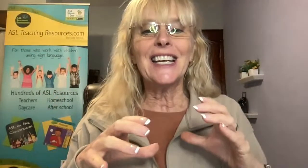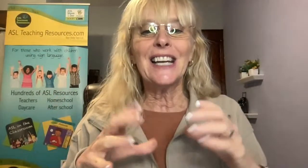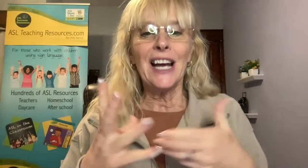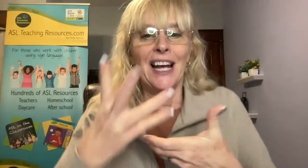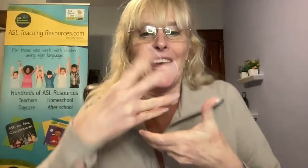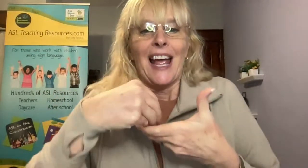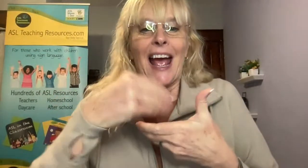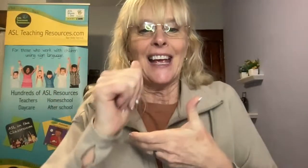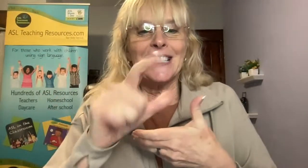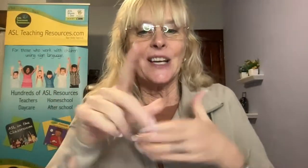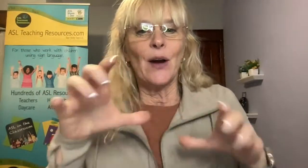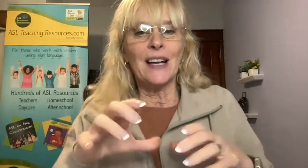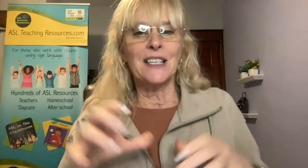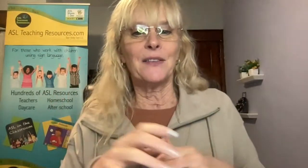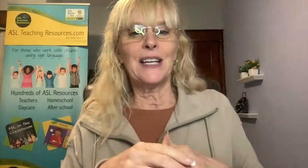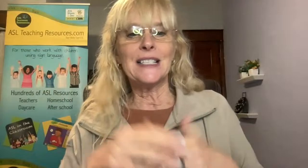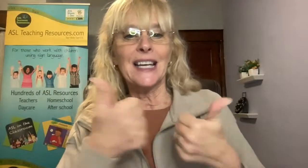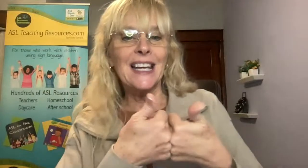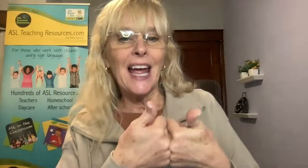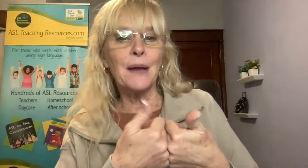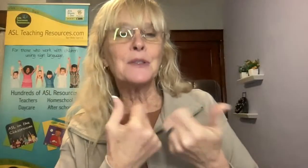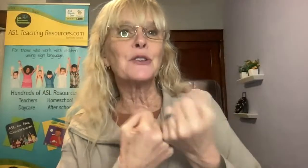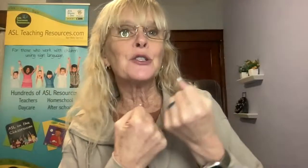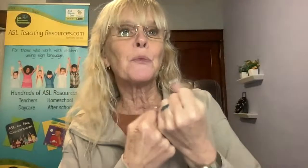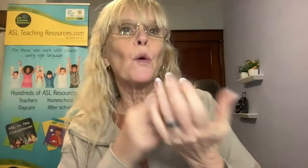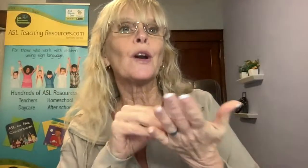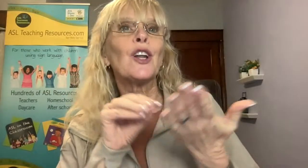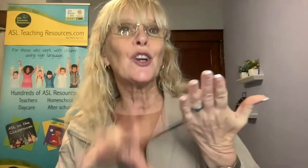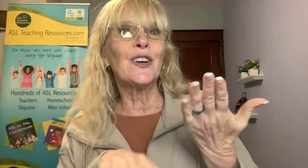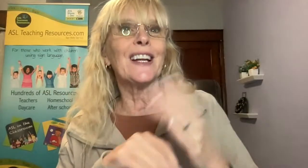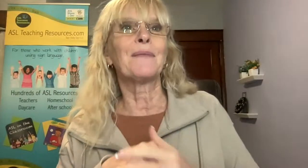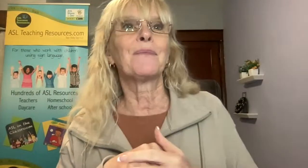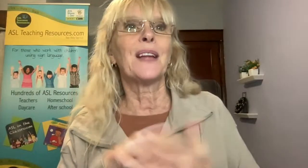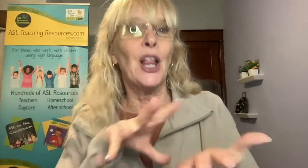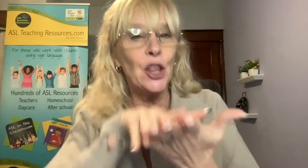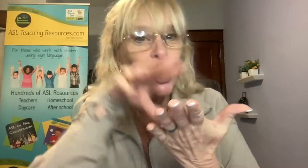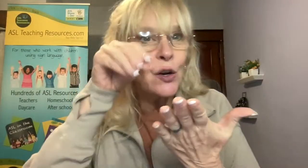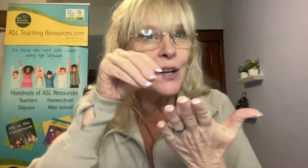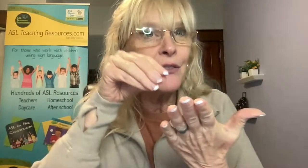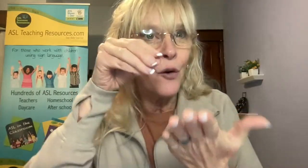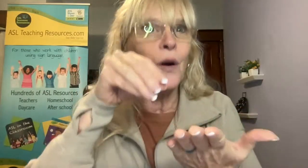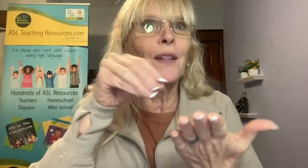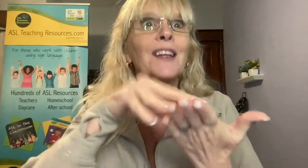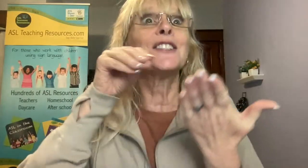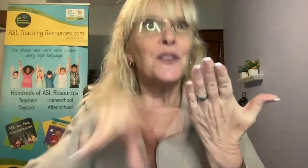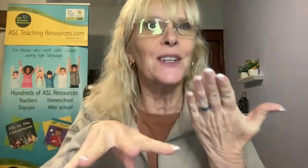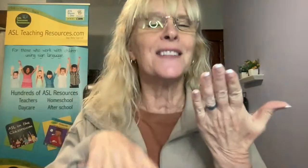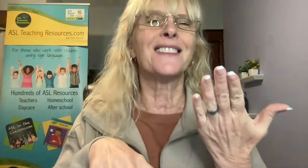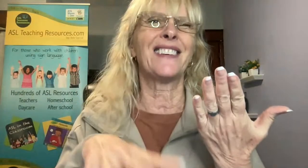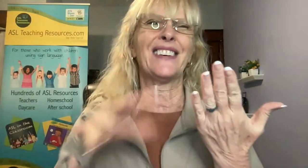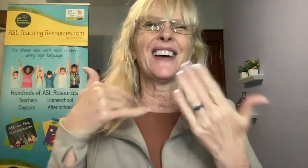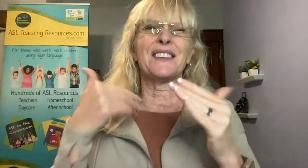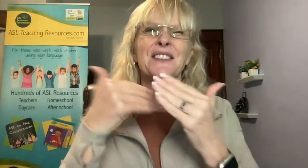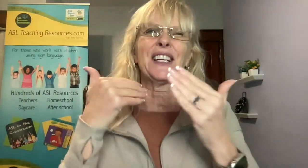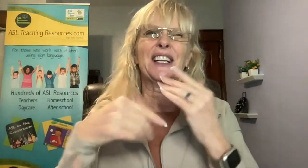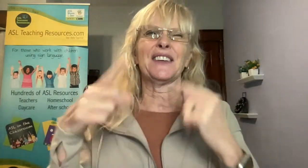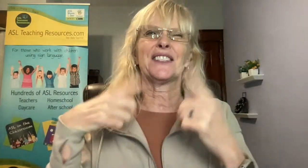engaging ASL activities and games to support the learning for the students. Oh, that was really close